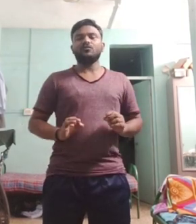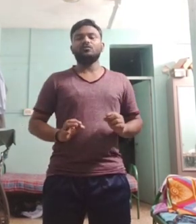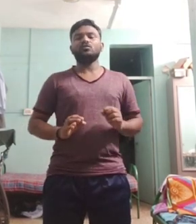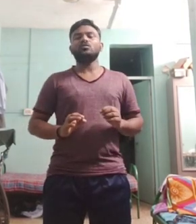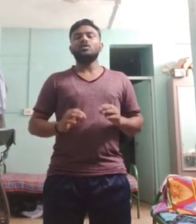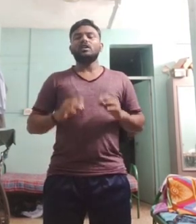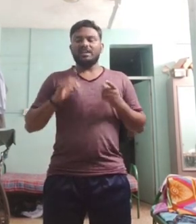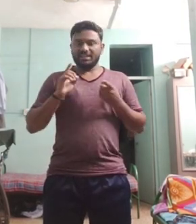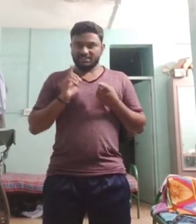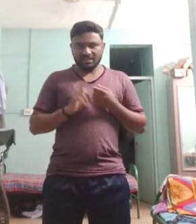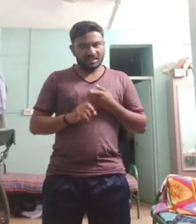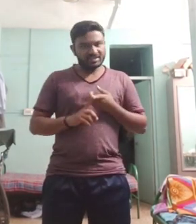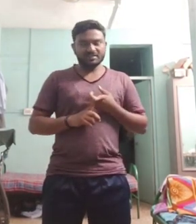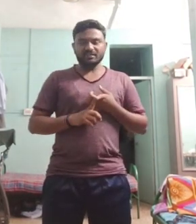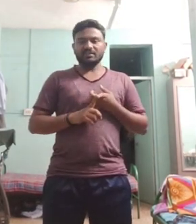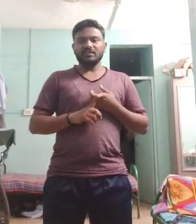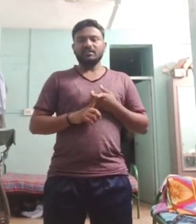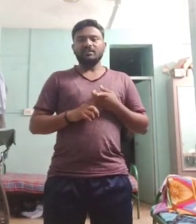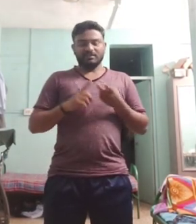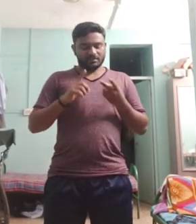to initialize